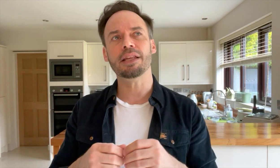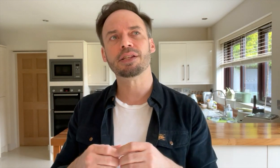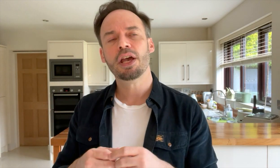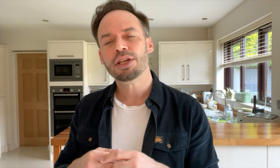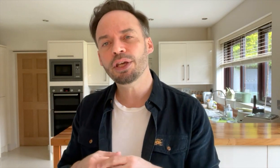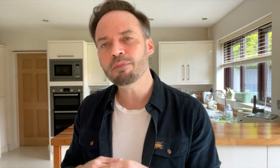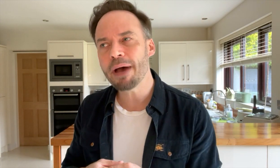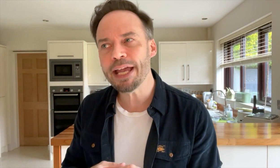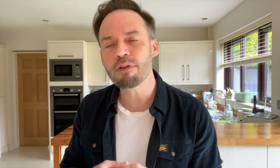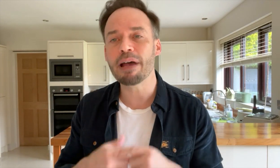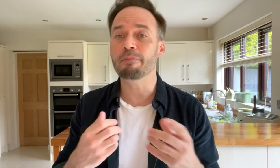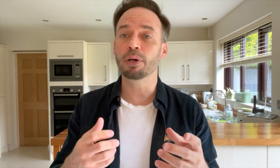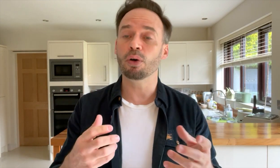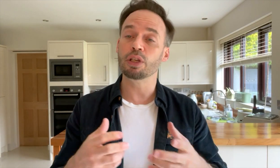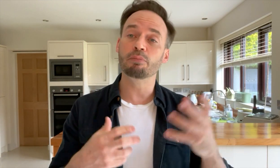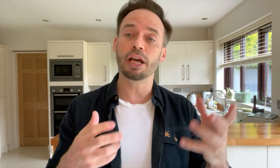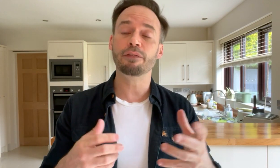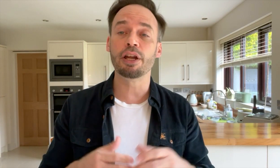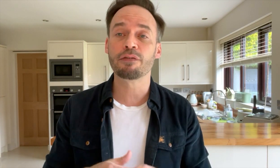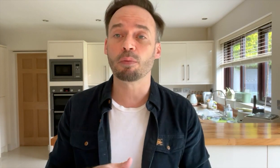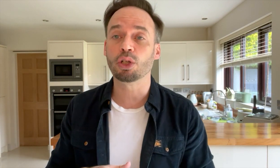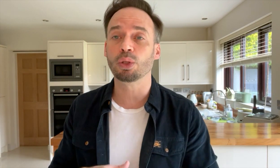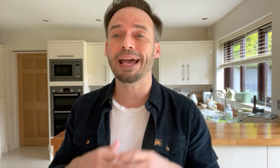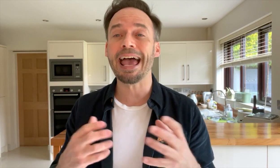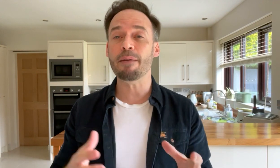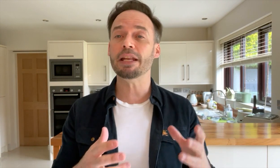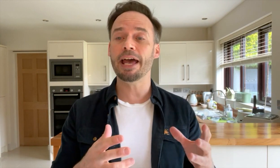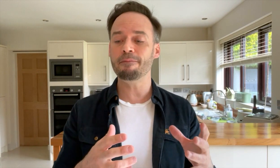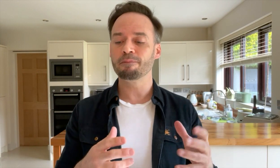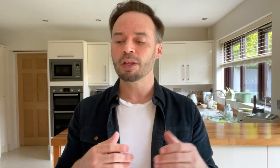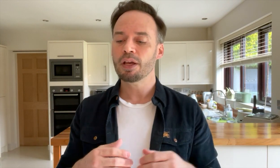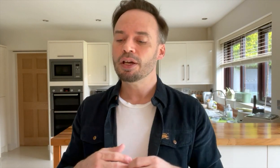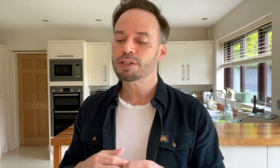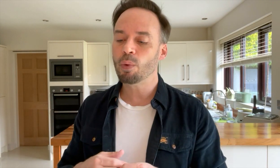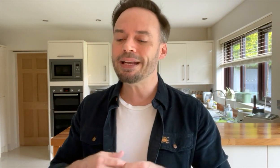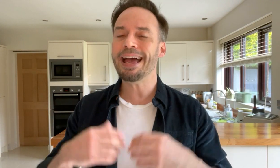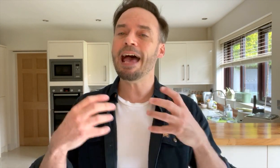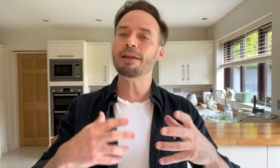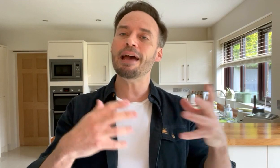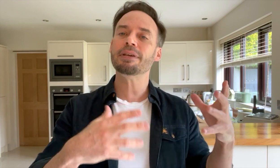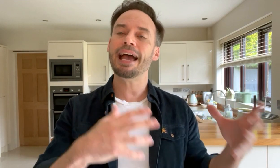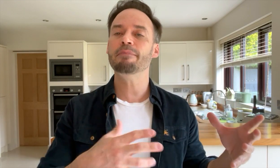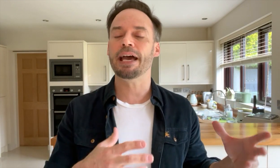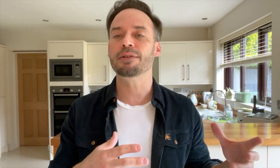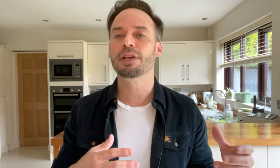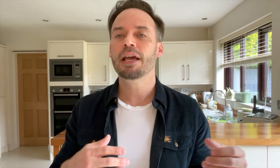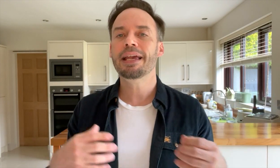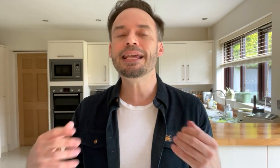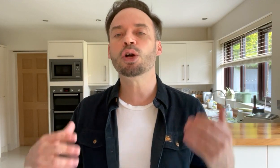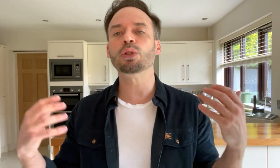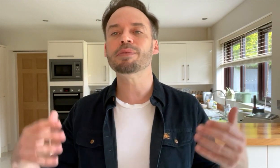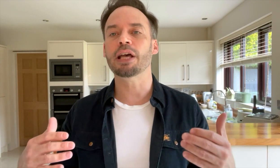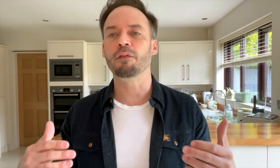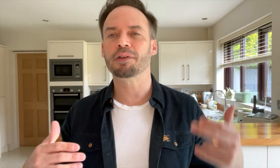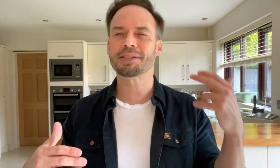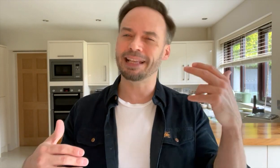you may remember or you might have heard of someone called eminem so when eminem came out he called himself slim